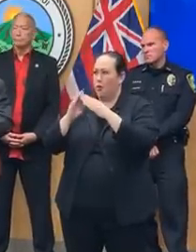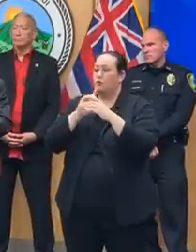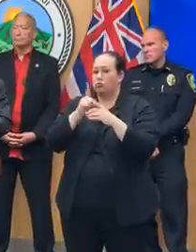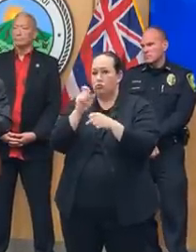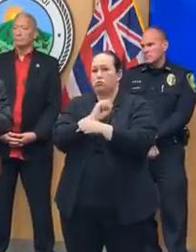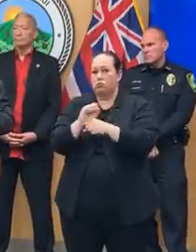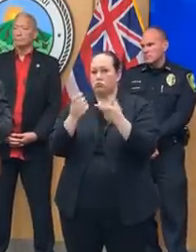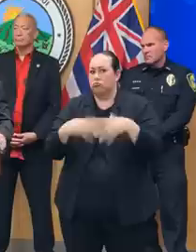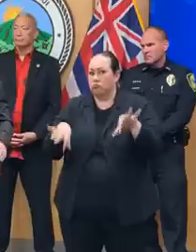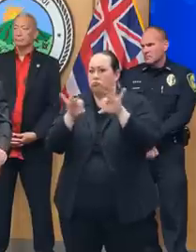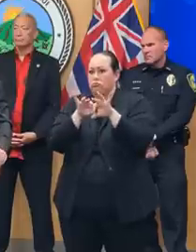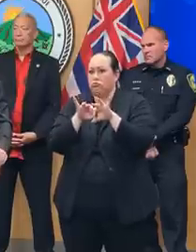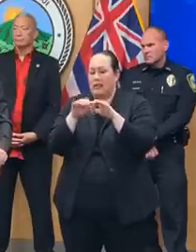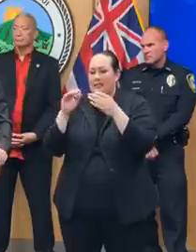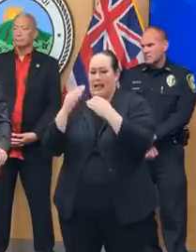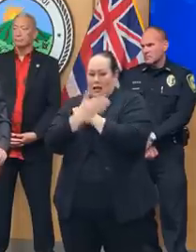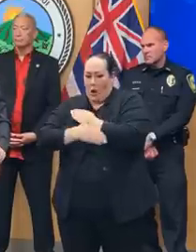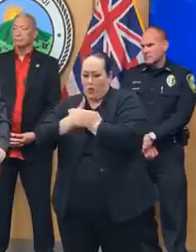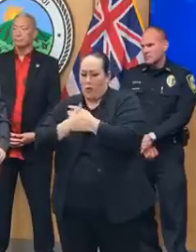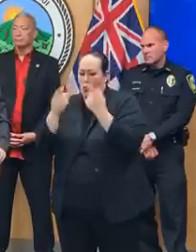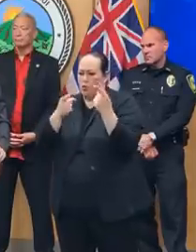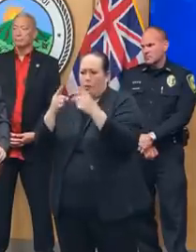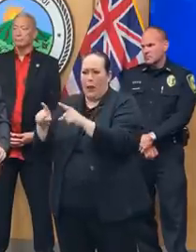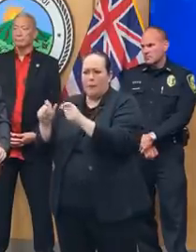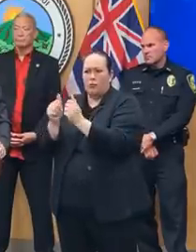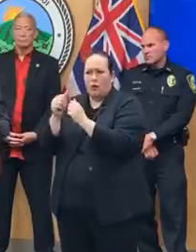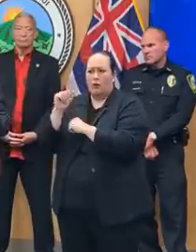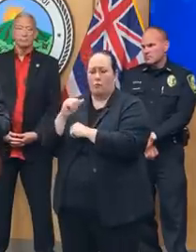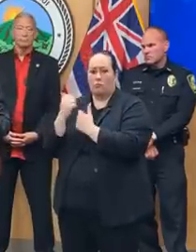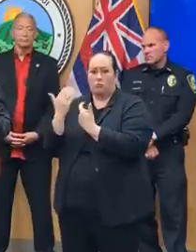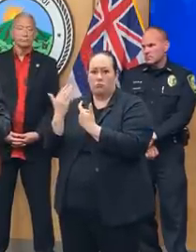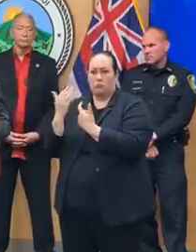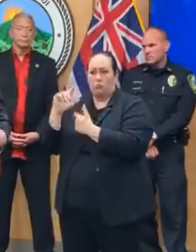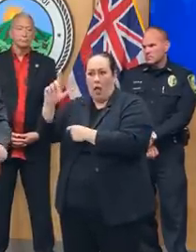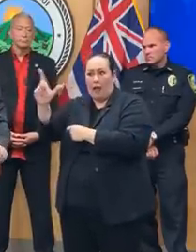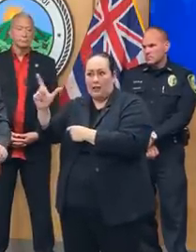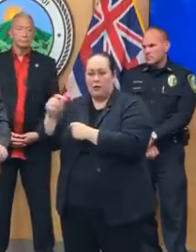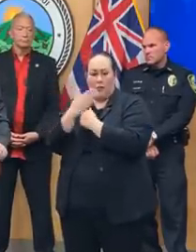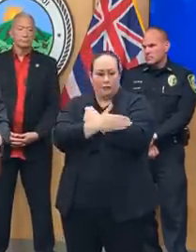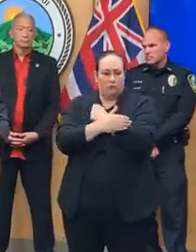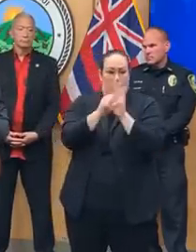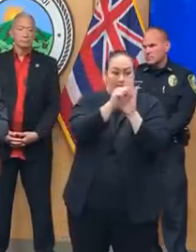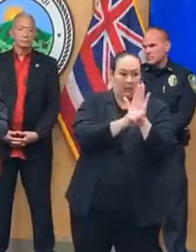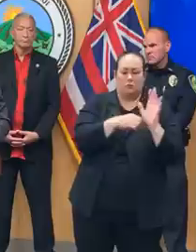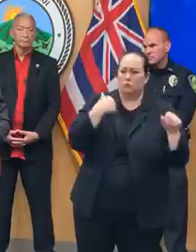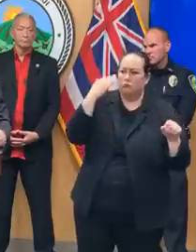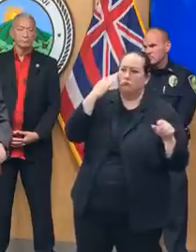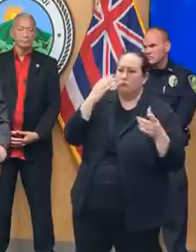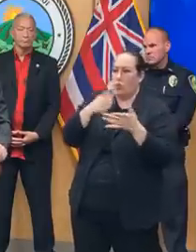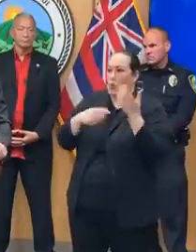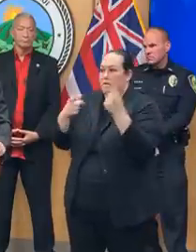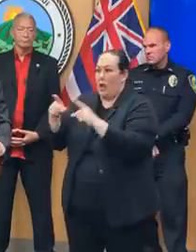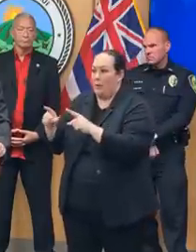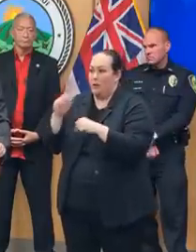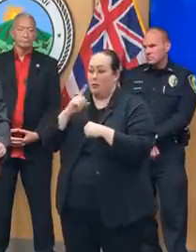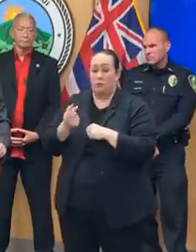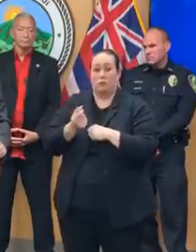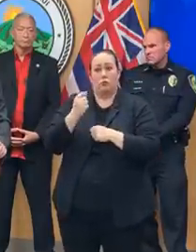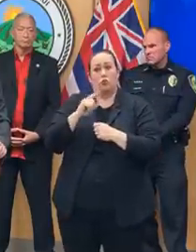a county and then as a state to know what should happen with Lahaina, which has been in many ways one of the picos of our state